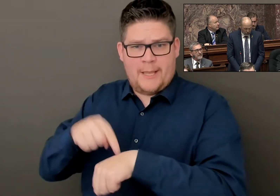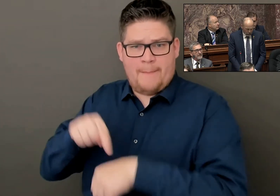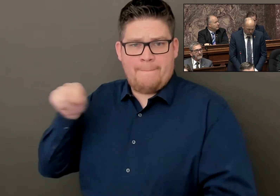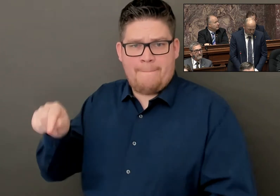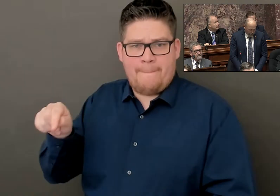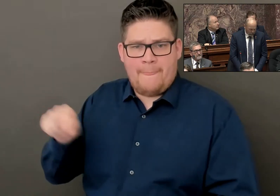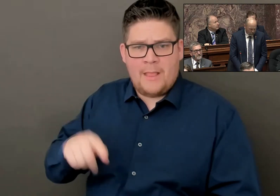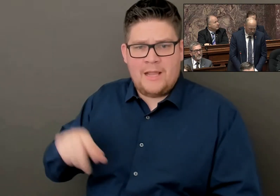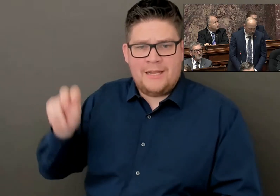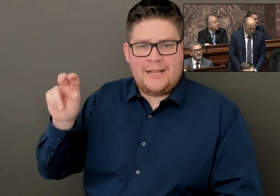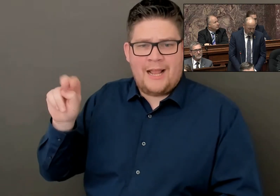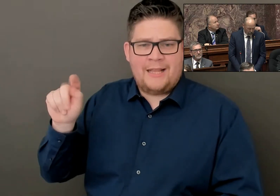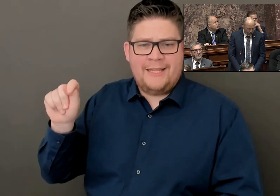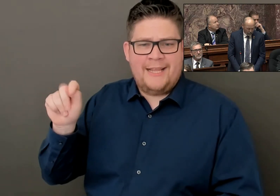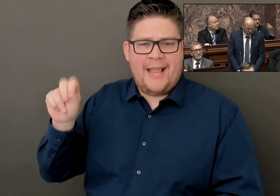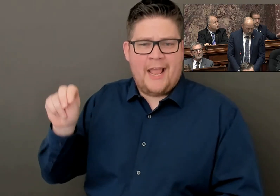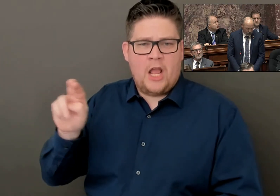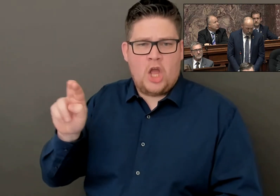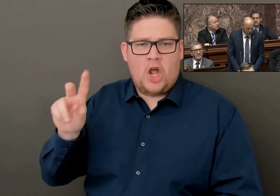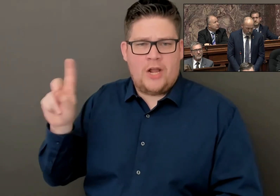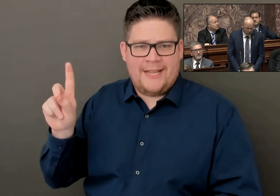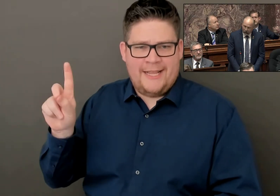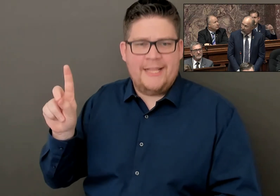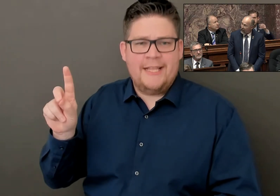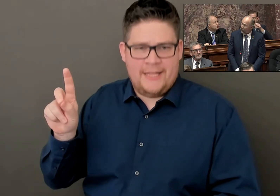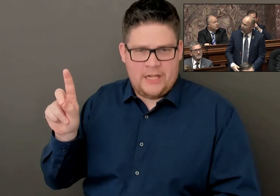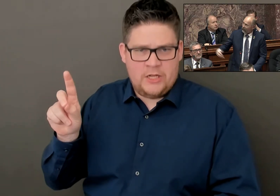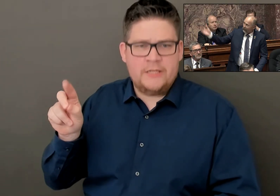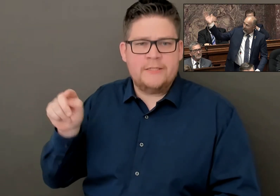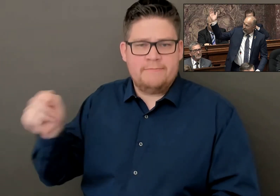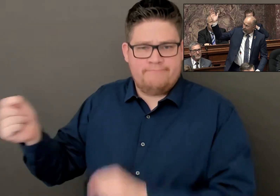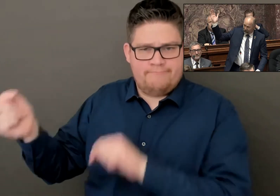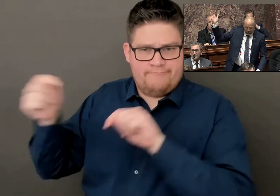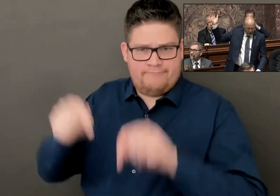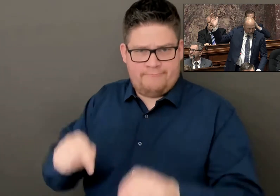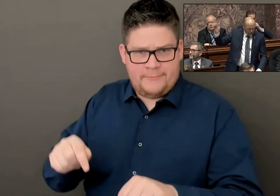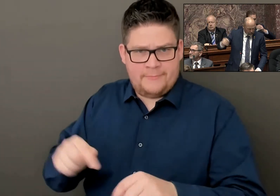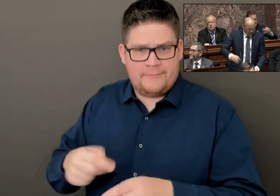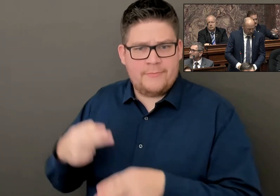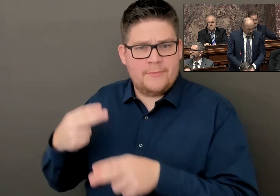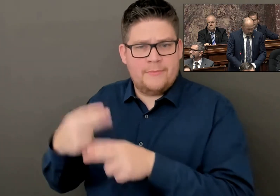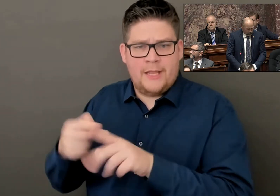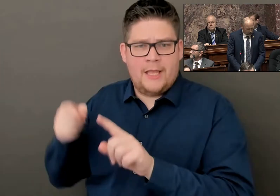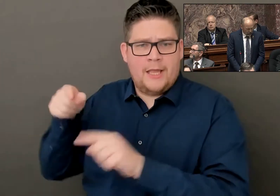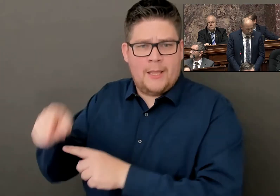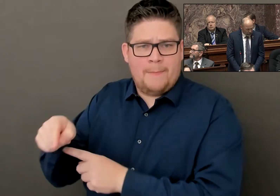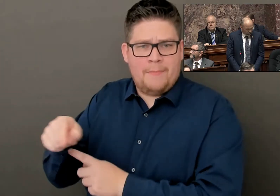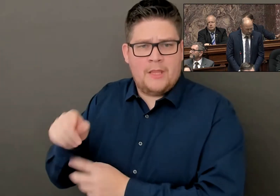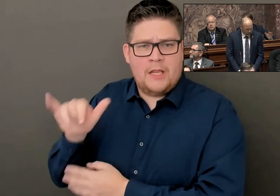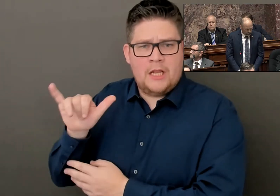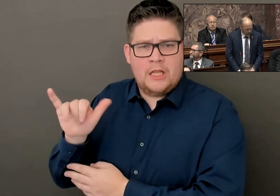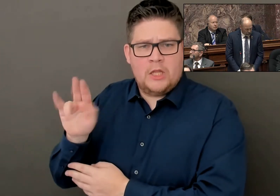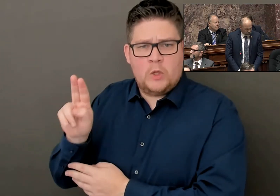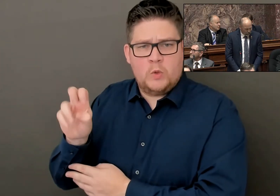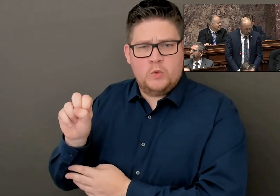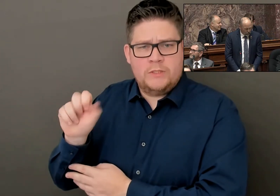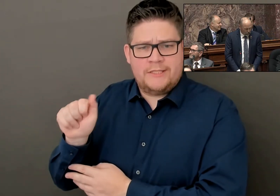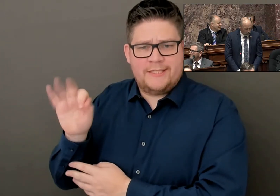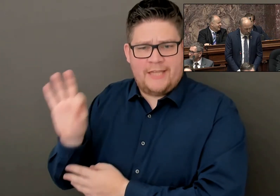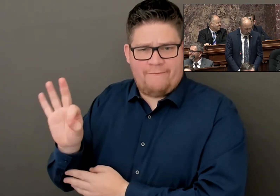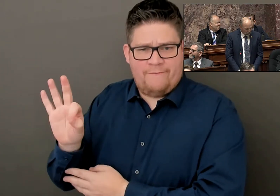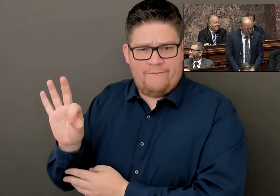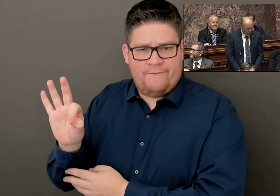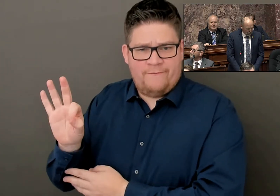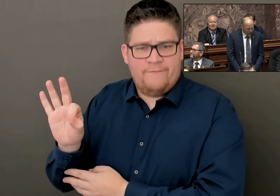which is Wells Great Country. That would be Mr. Yusuf Zhao in the gallery. Second up, I'd like to